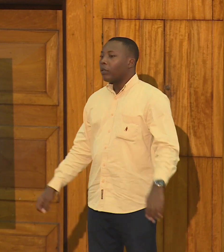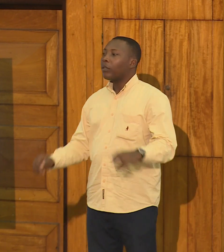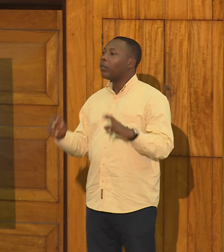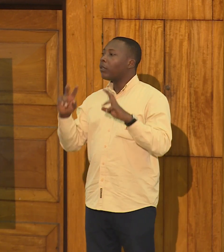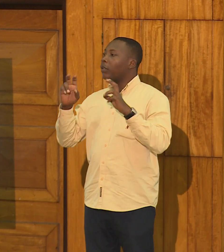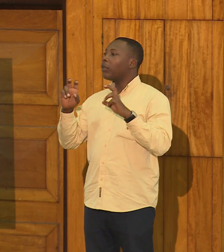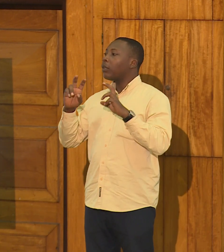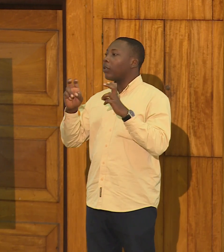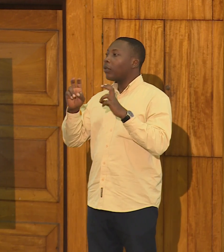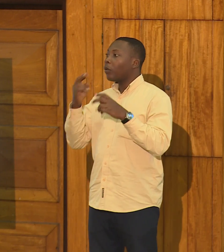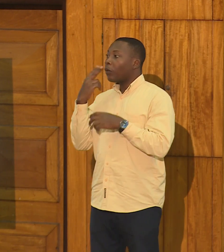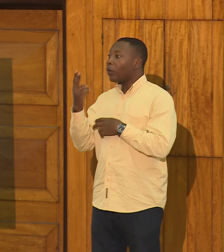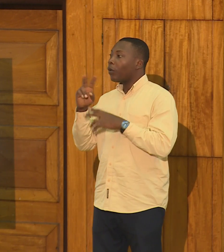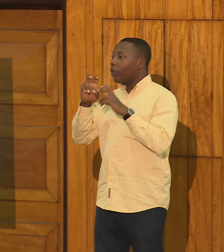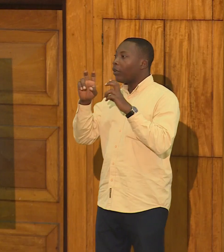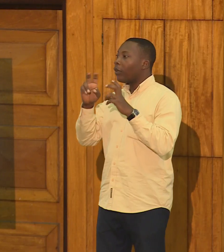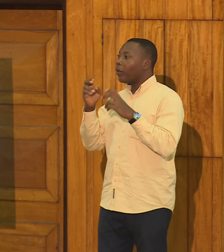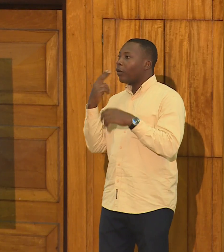or co-researcher.